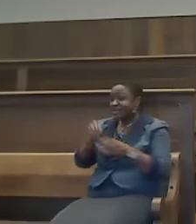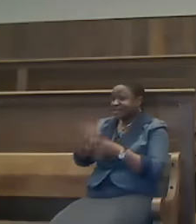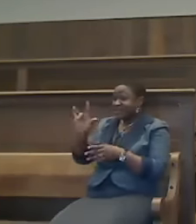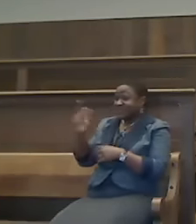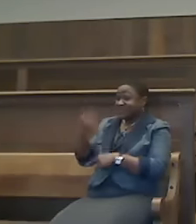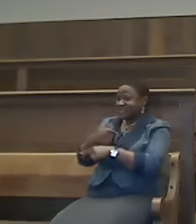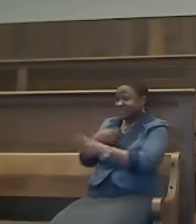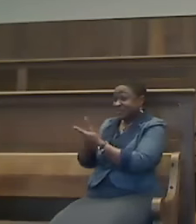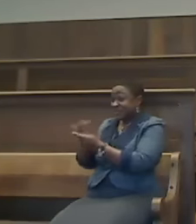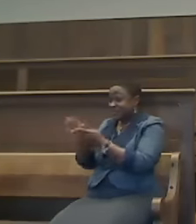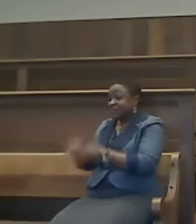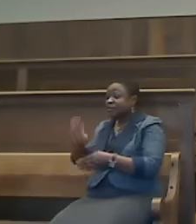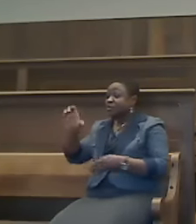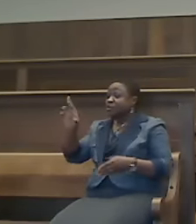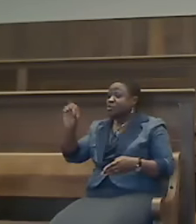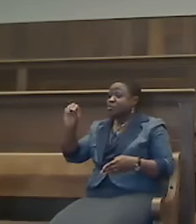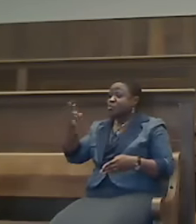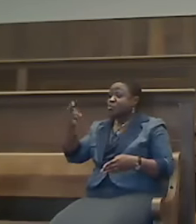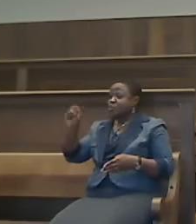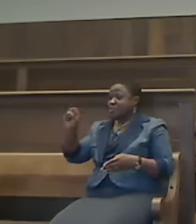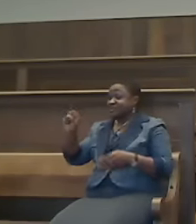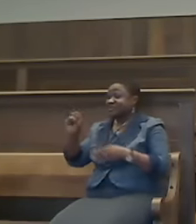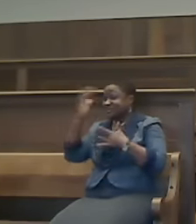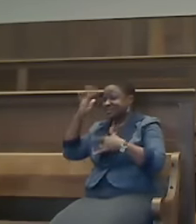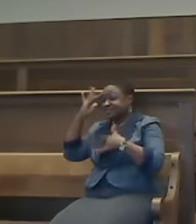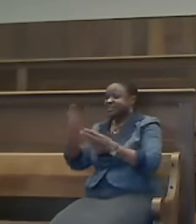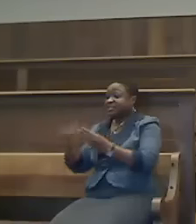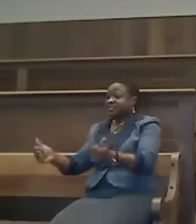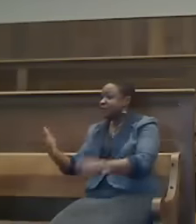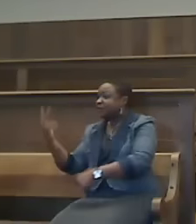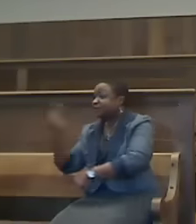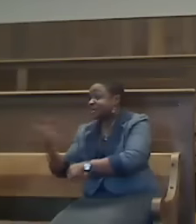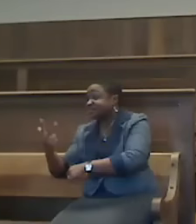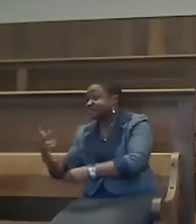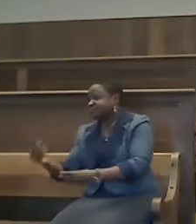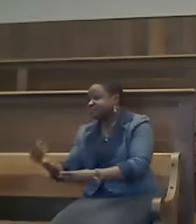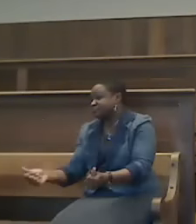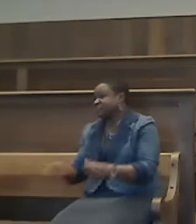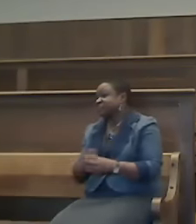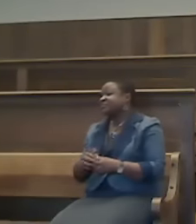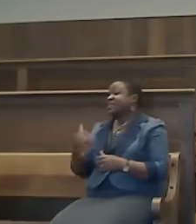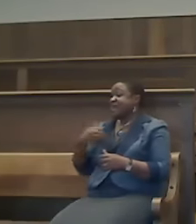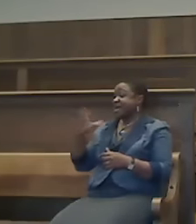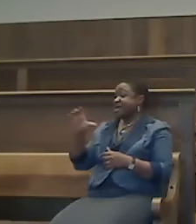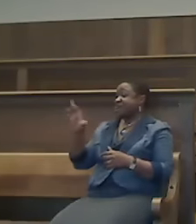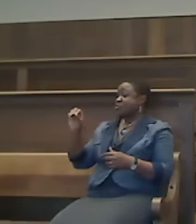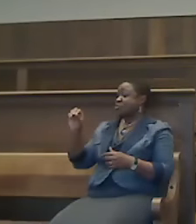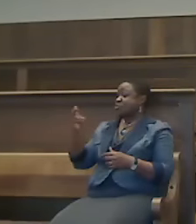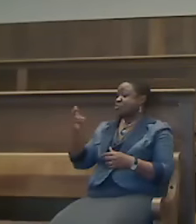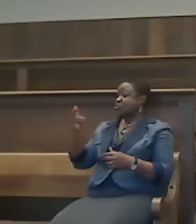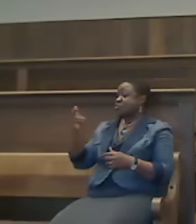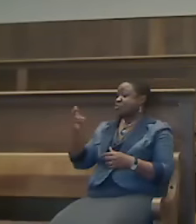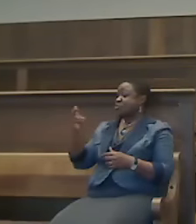days, her Crohn's disease disappeared in 3 days. She had Crohn's for 30 years.